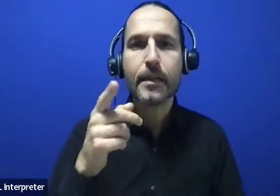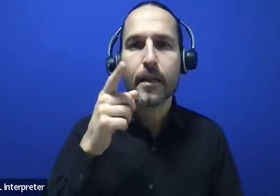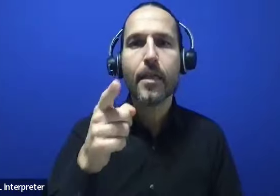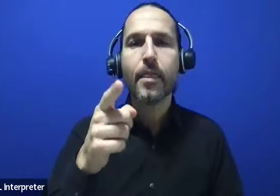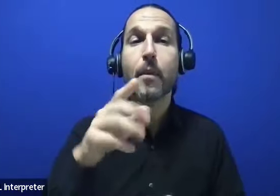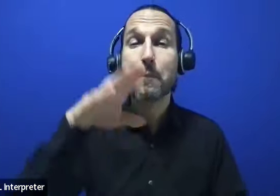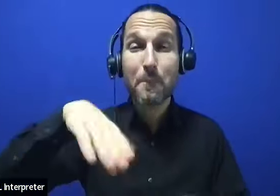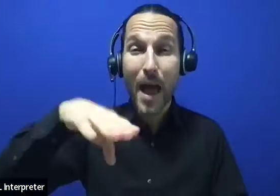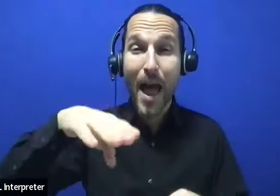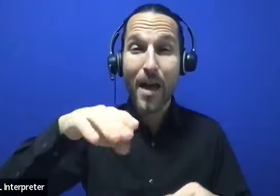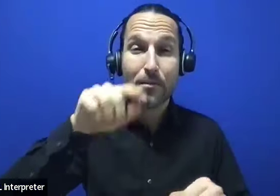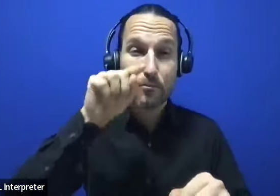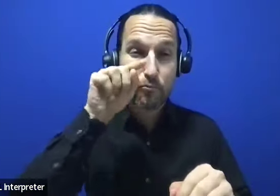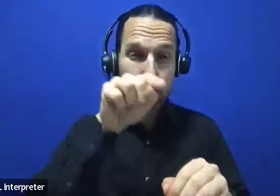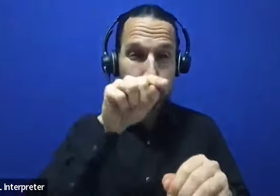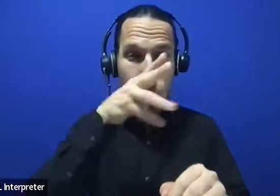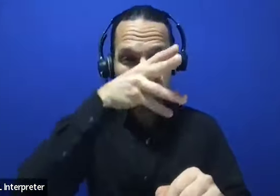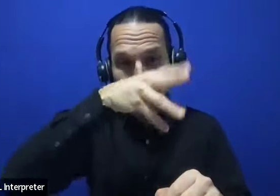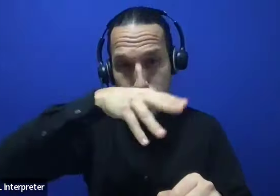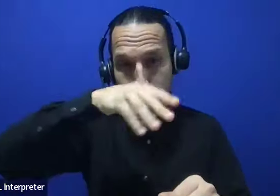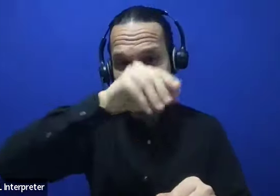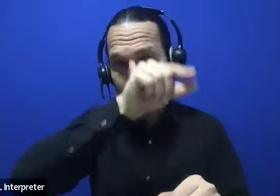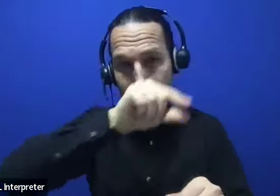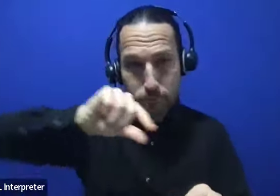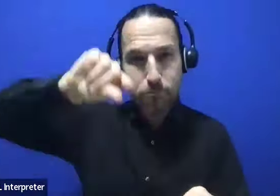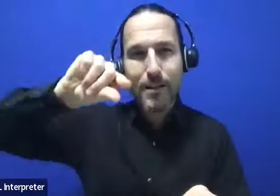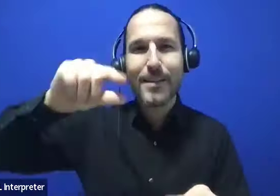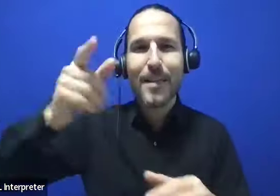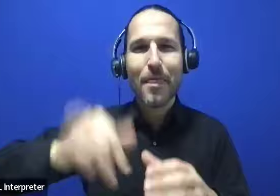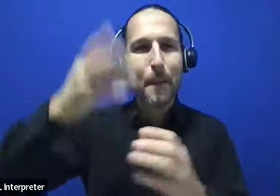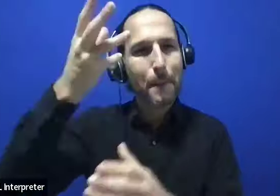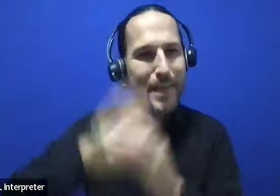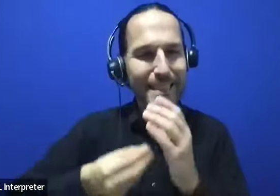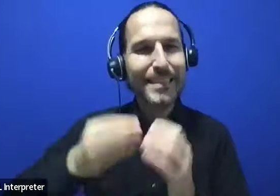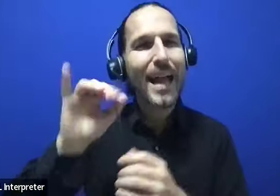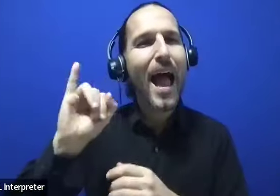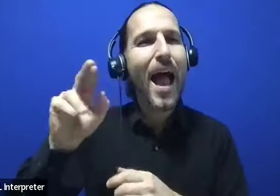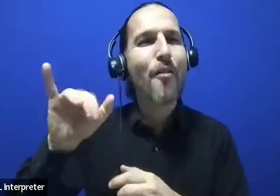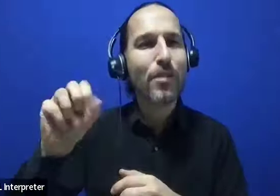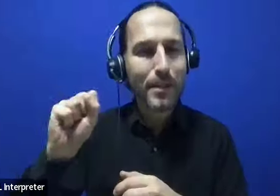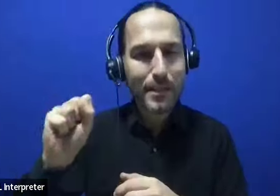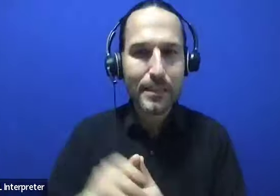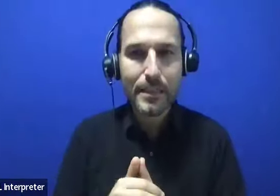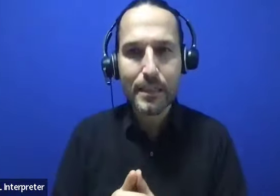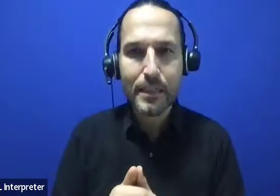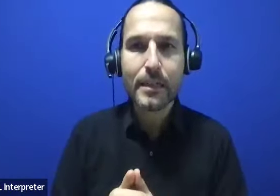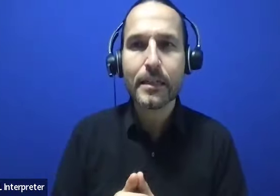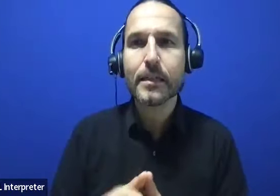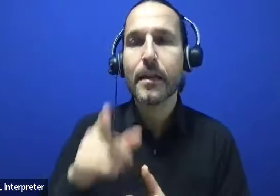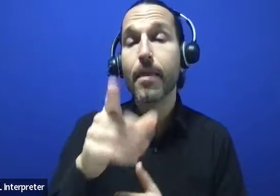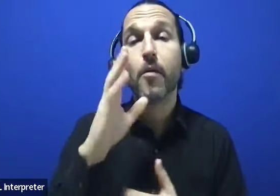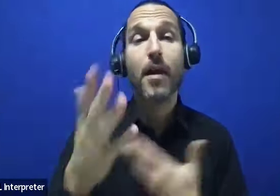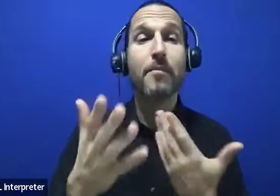the missing piece of the eye is, or missing piece of the iris. This doesn't typically, if it's only on the iris, affect